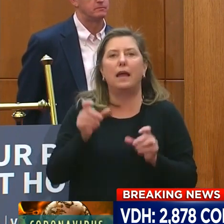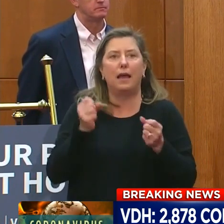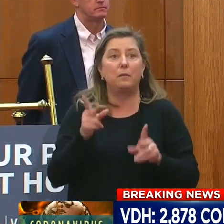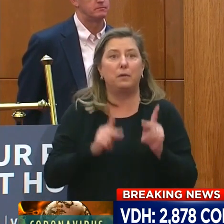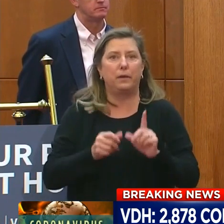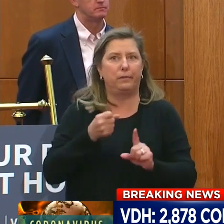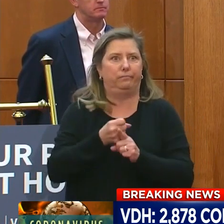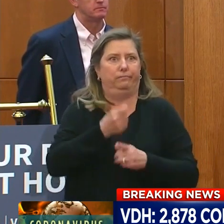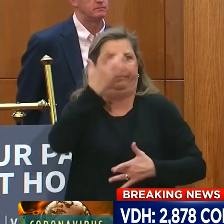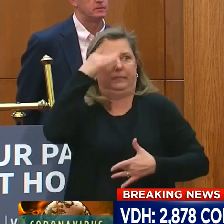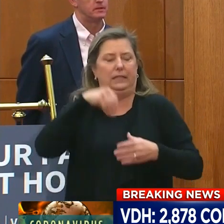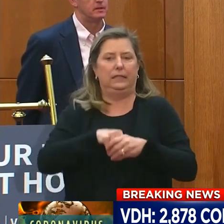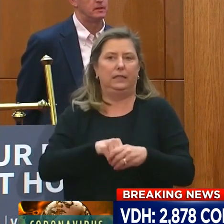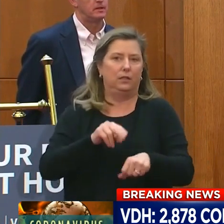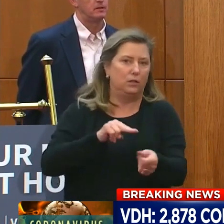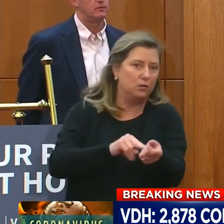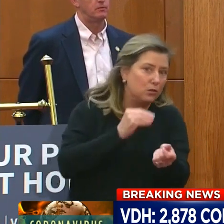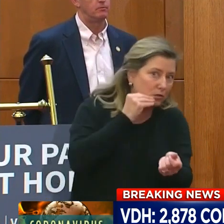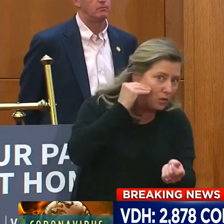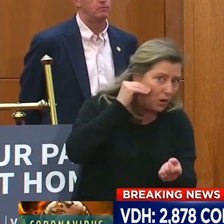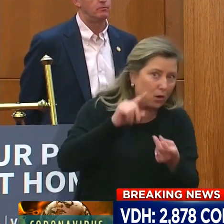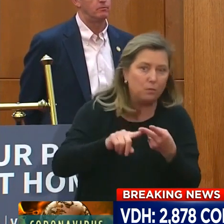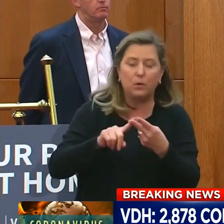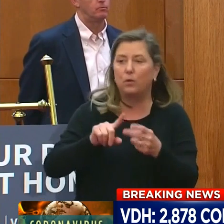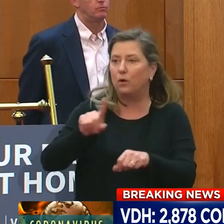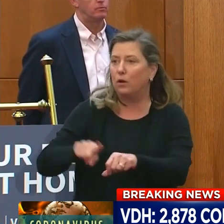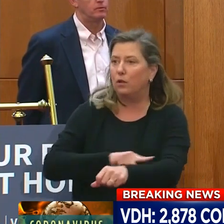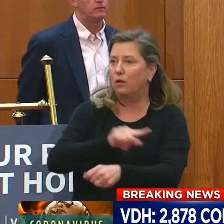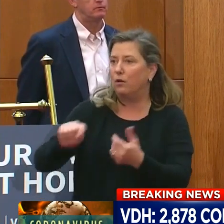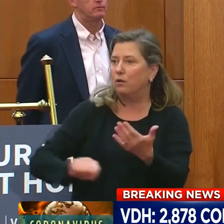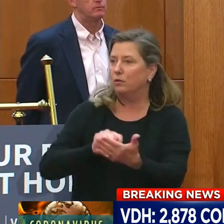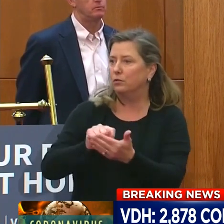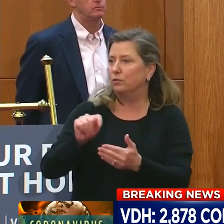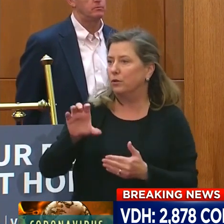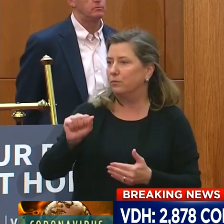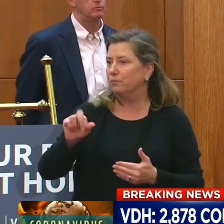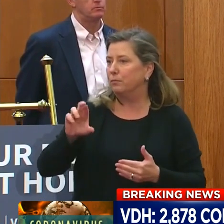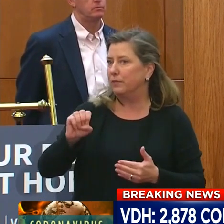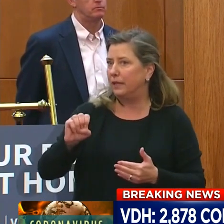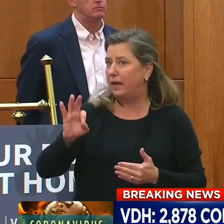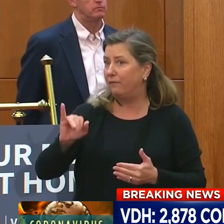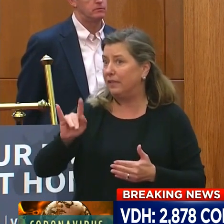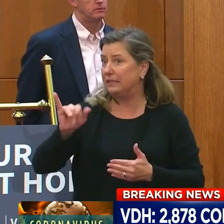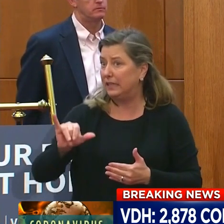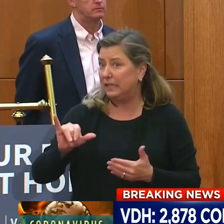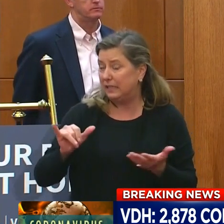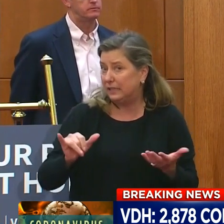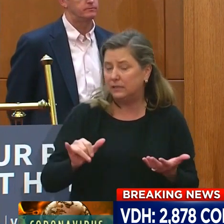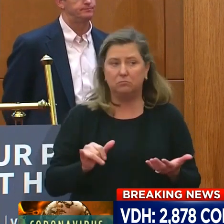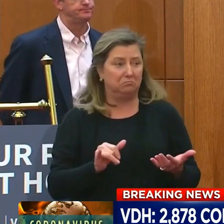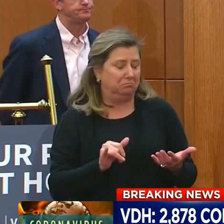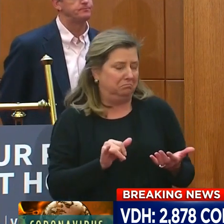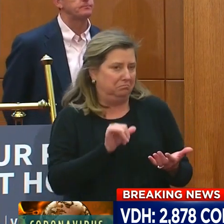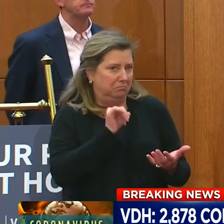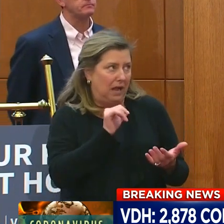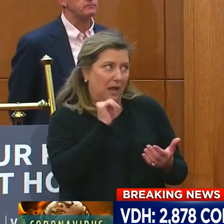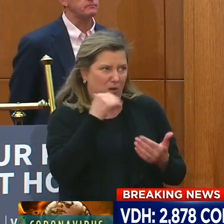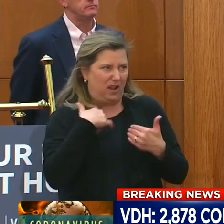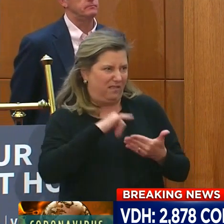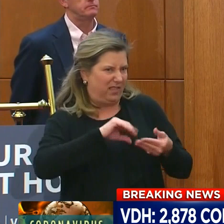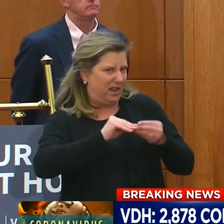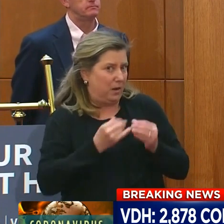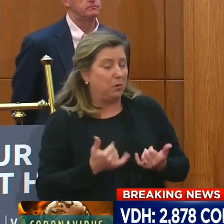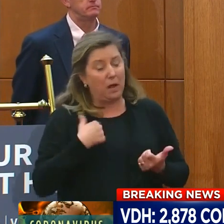long-term care facilities? I don't have that figure for you right now, but we could certainly take a look at that and